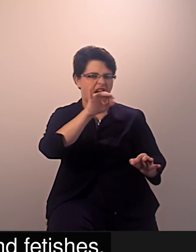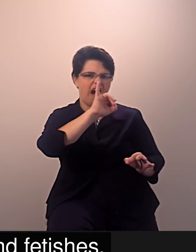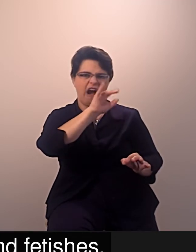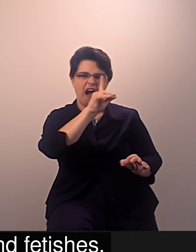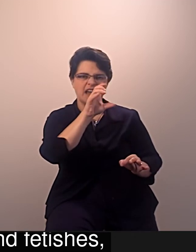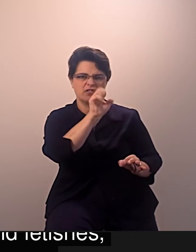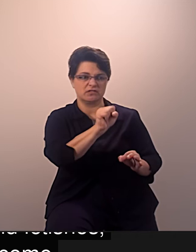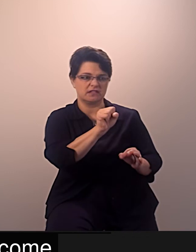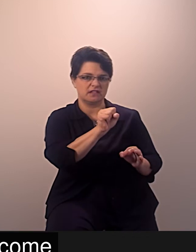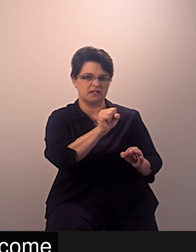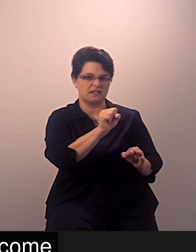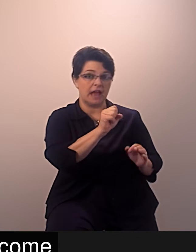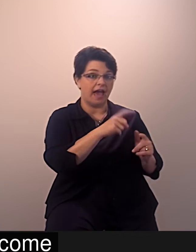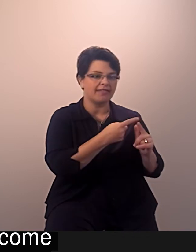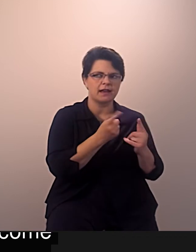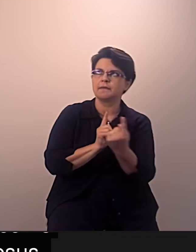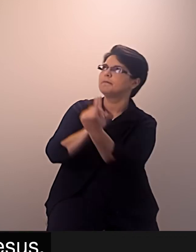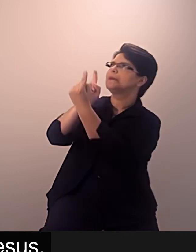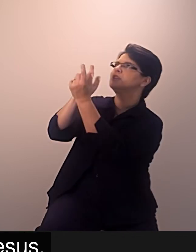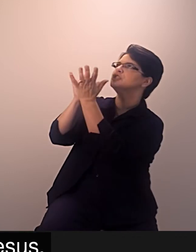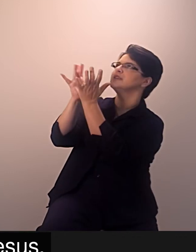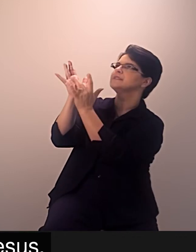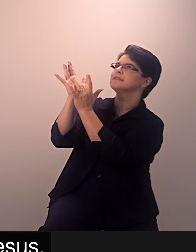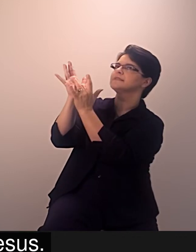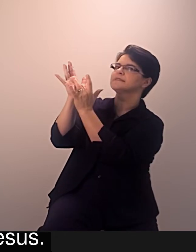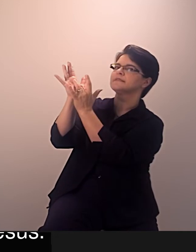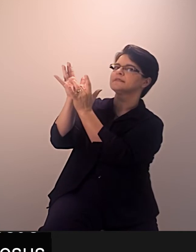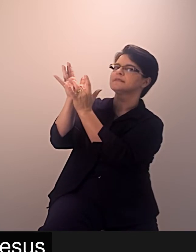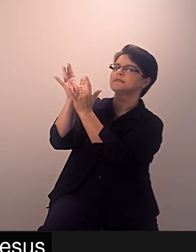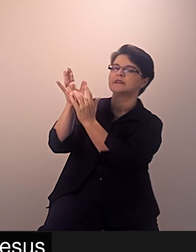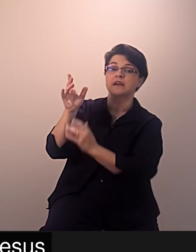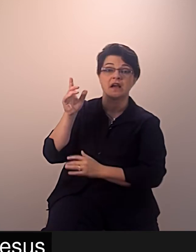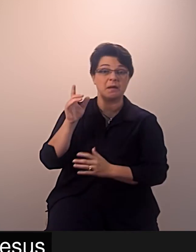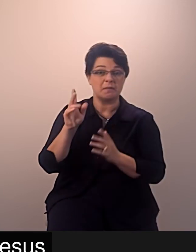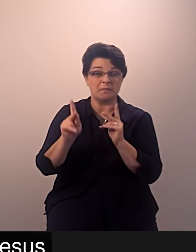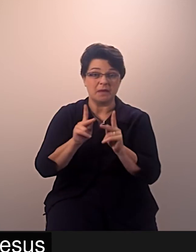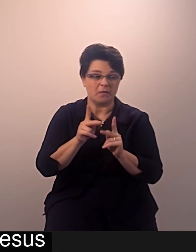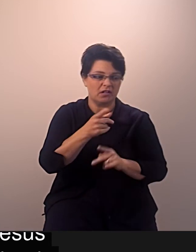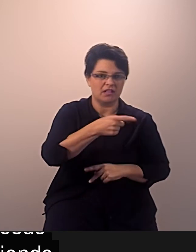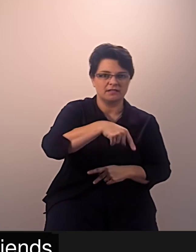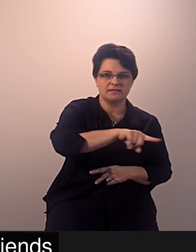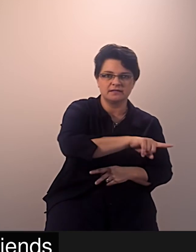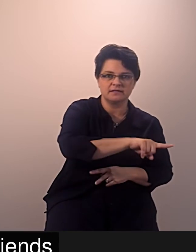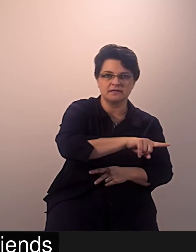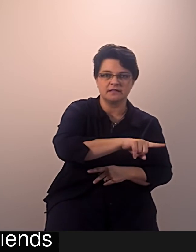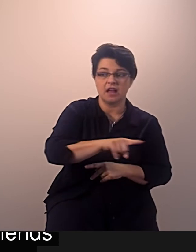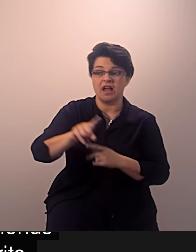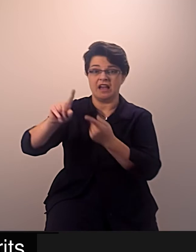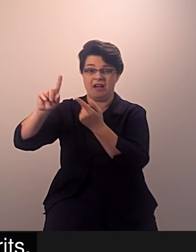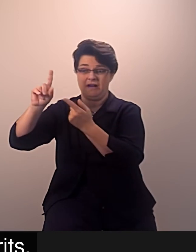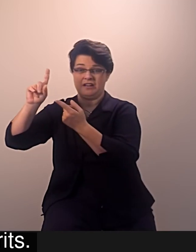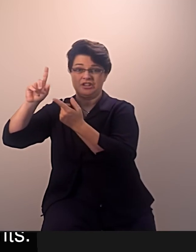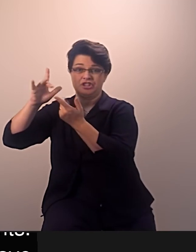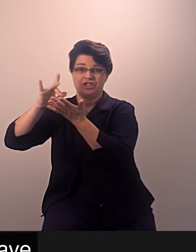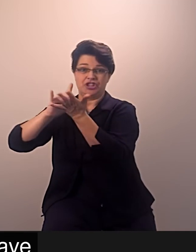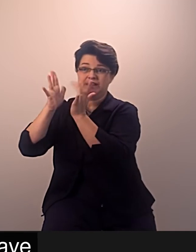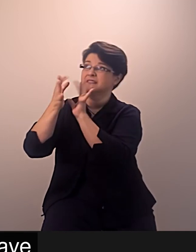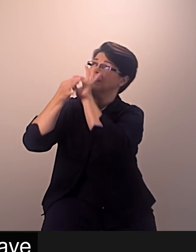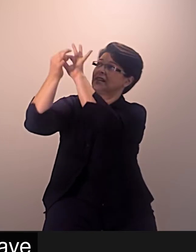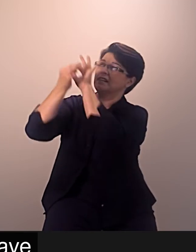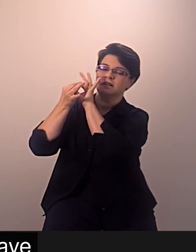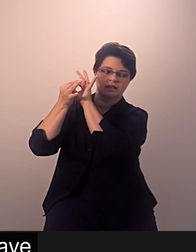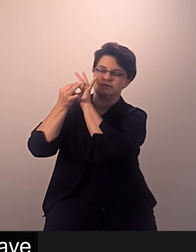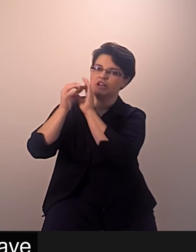of Jesus. Followers of Jesus are not to be friends with bad spirits. We do not have to fear them